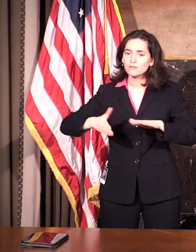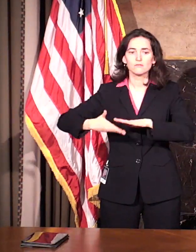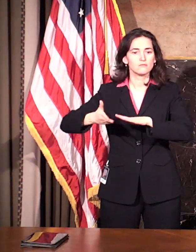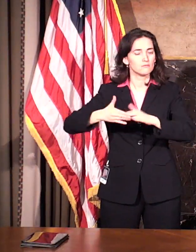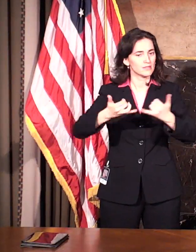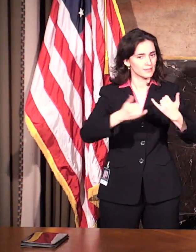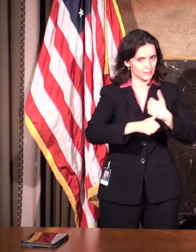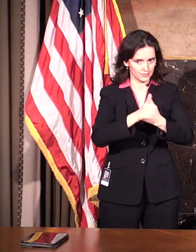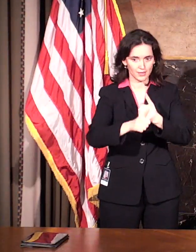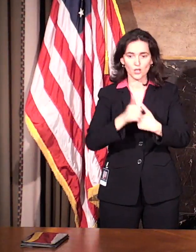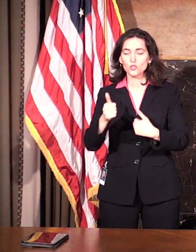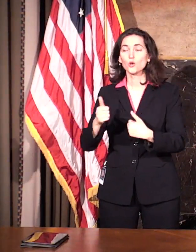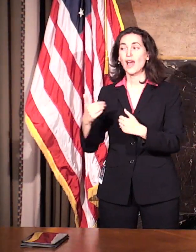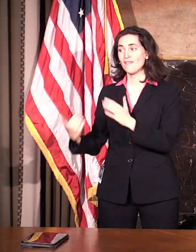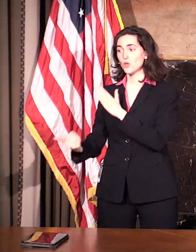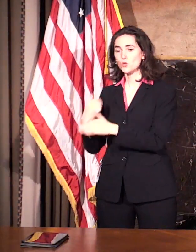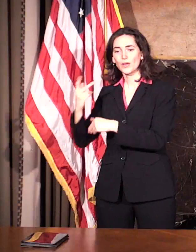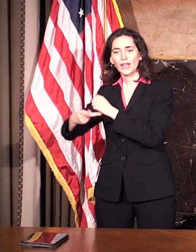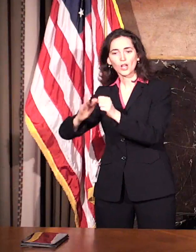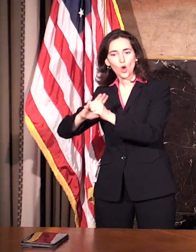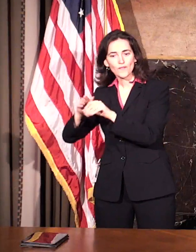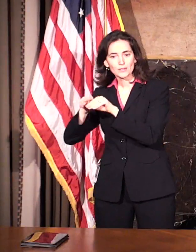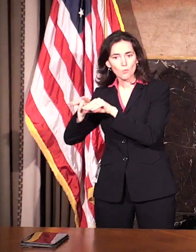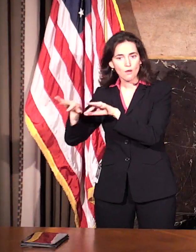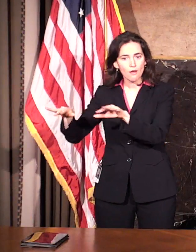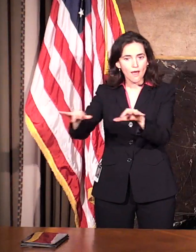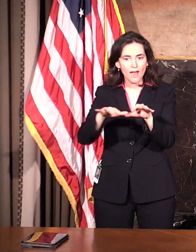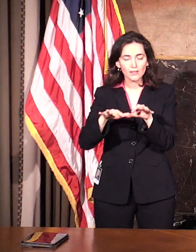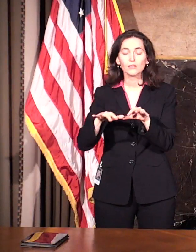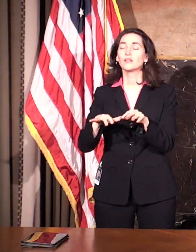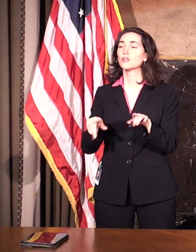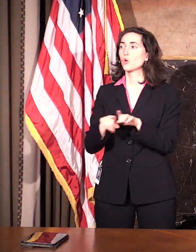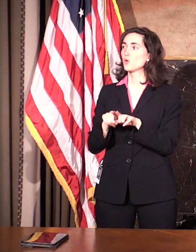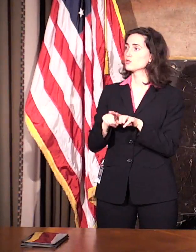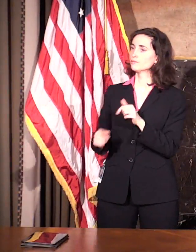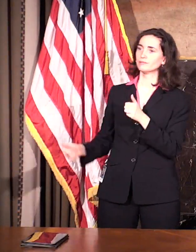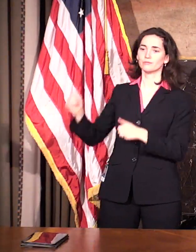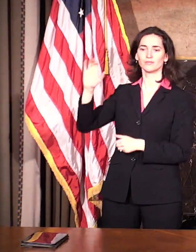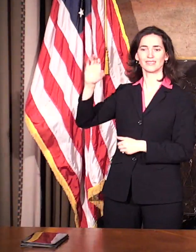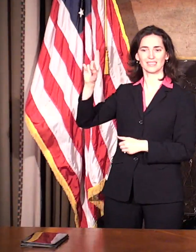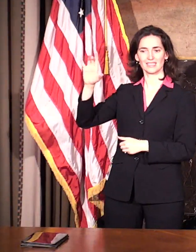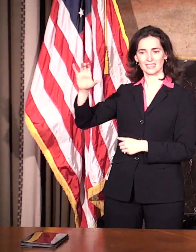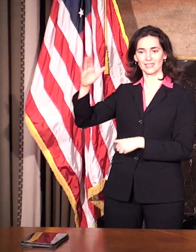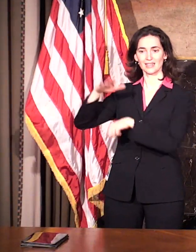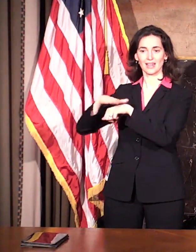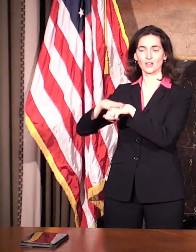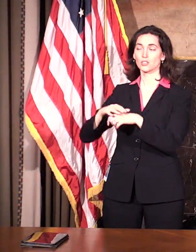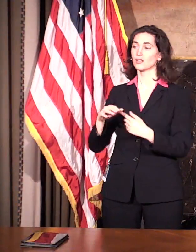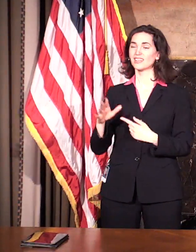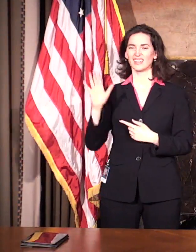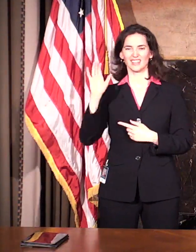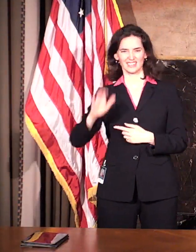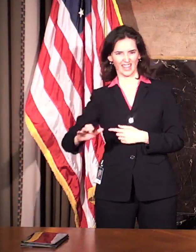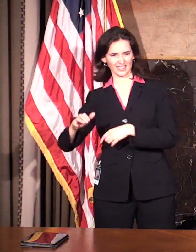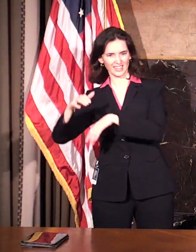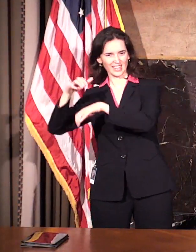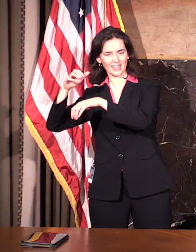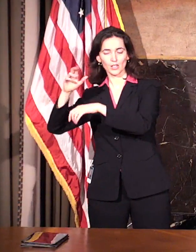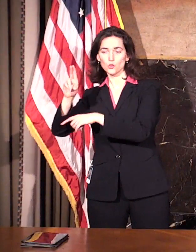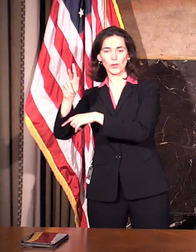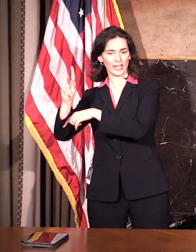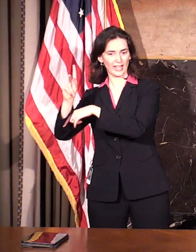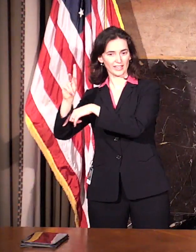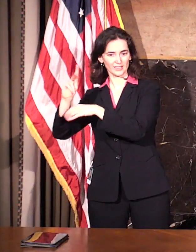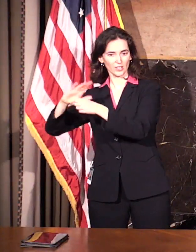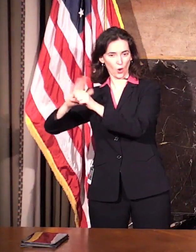circulating, and we know from what the CDC projects that the B117, or the UK variant that the governor